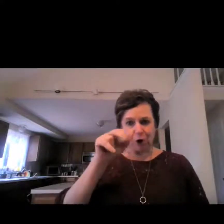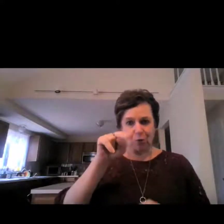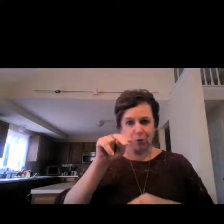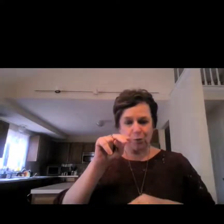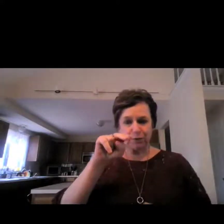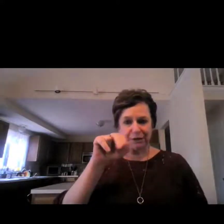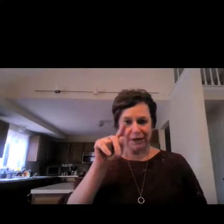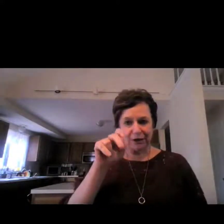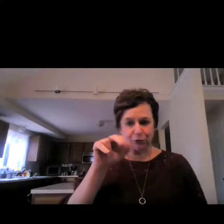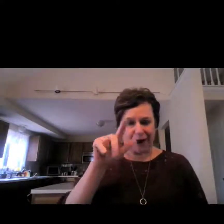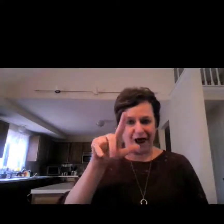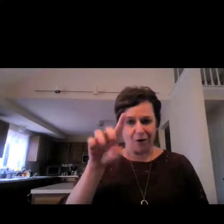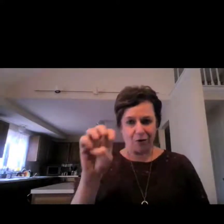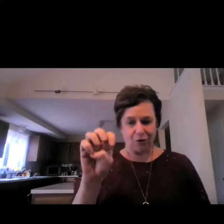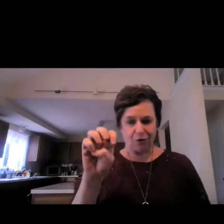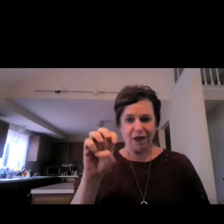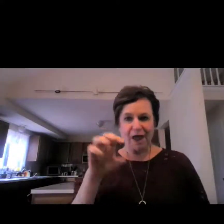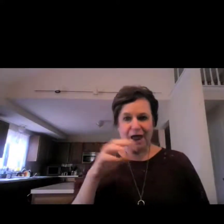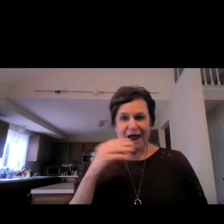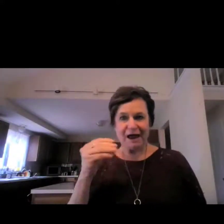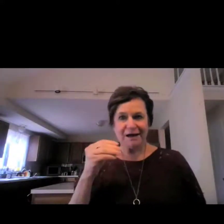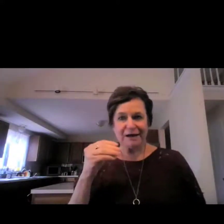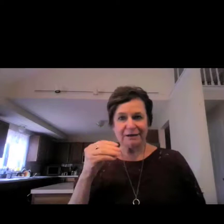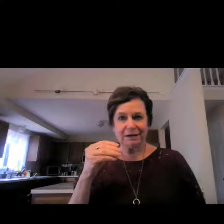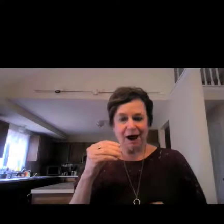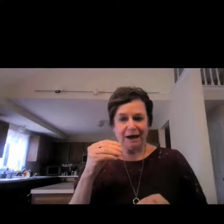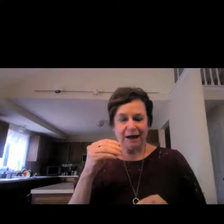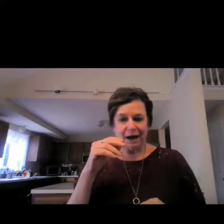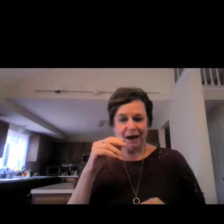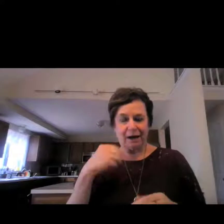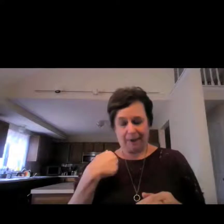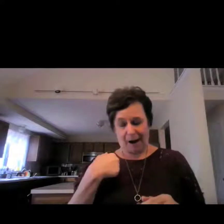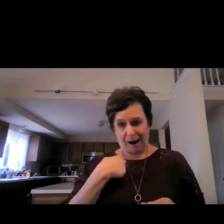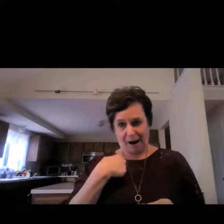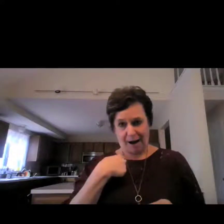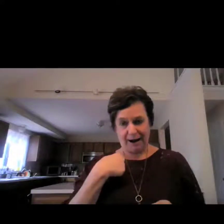today. My name is Joan Naturale,